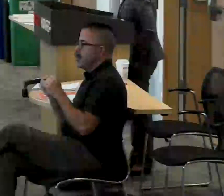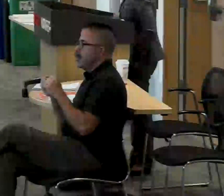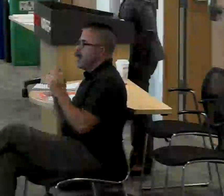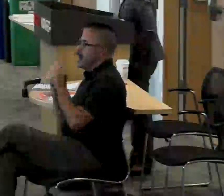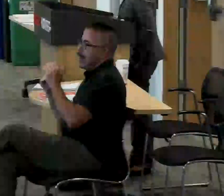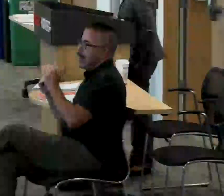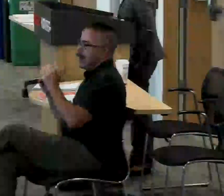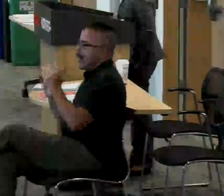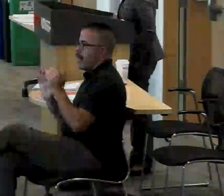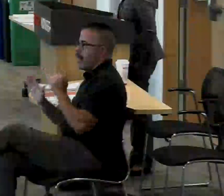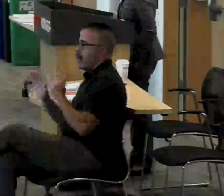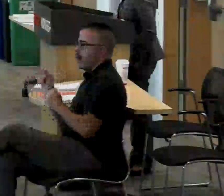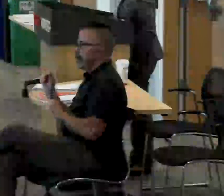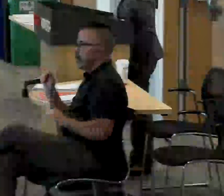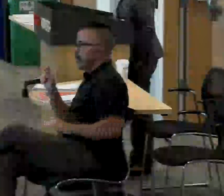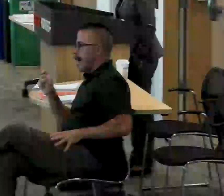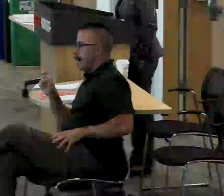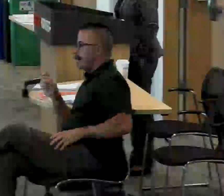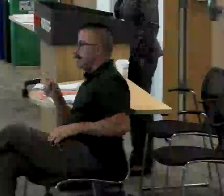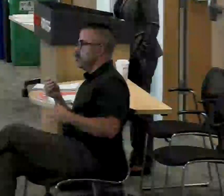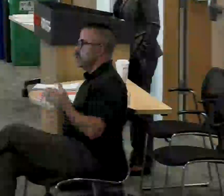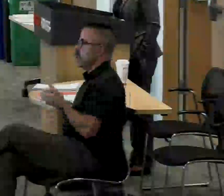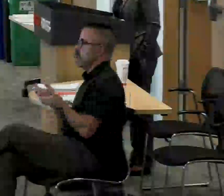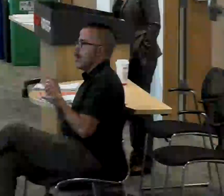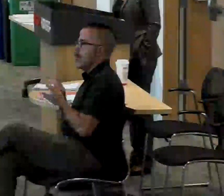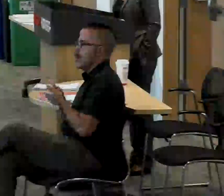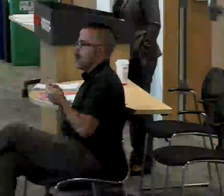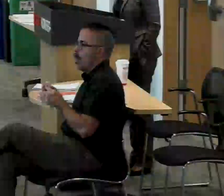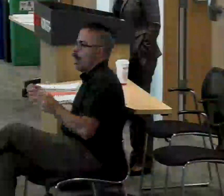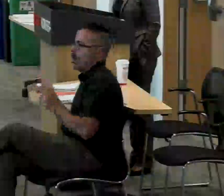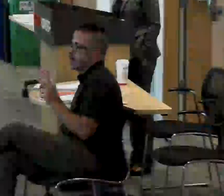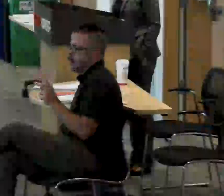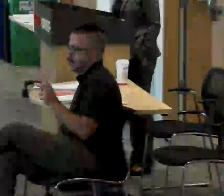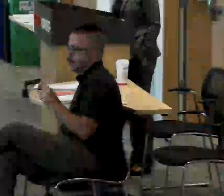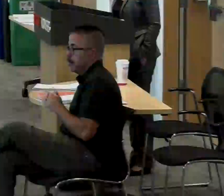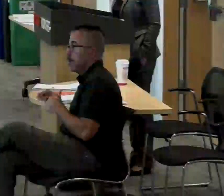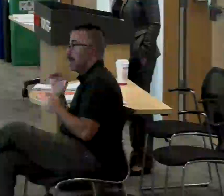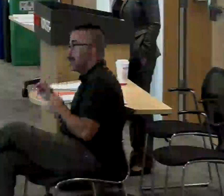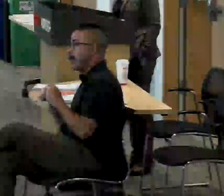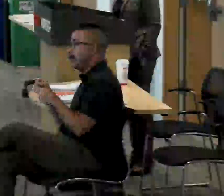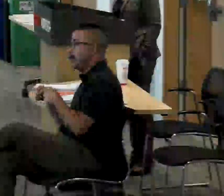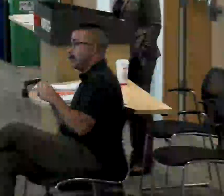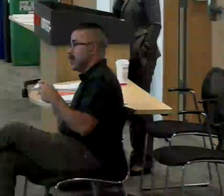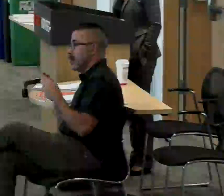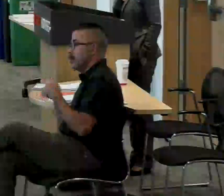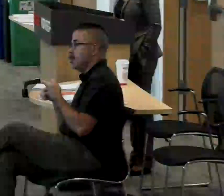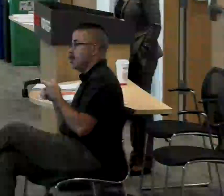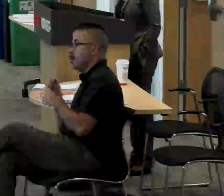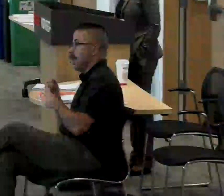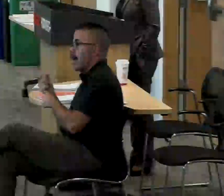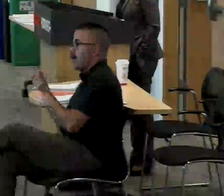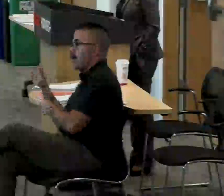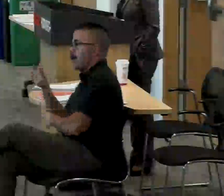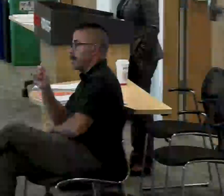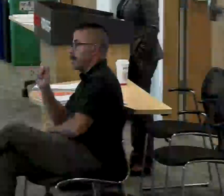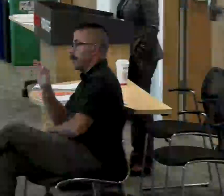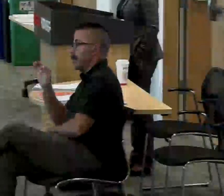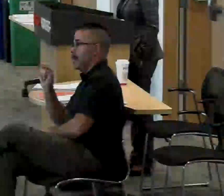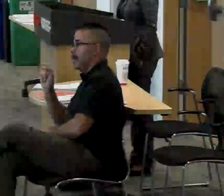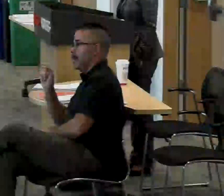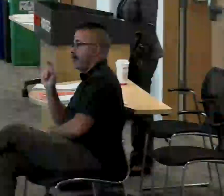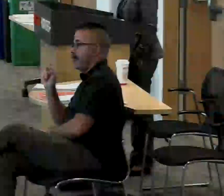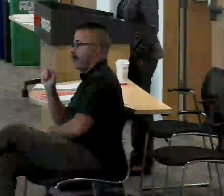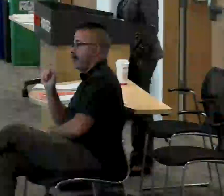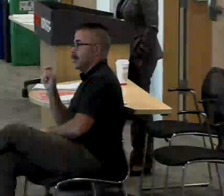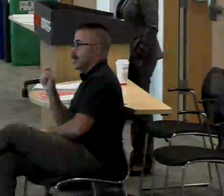their tax revenue loss. So that's tied to the annual gift tax, which